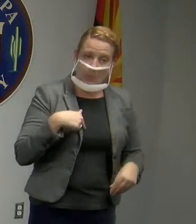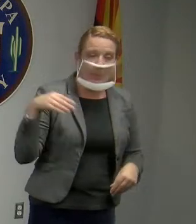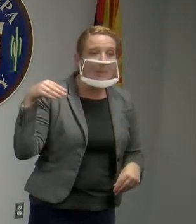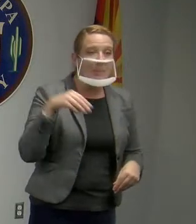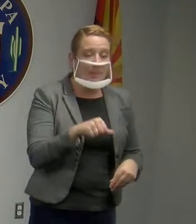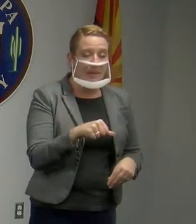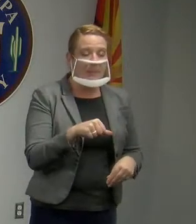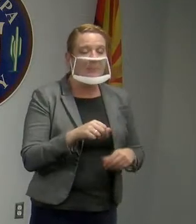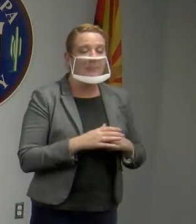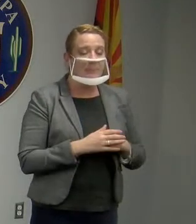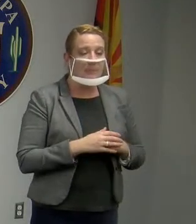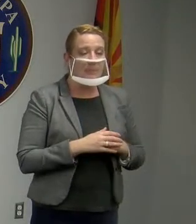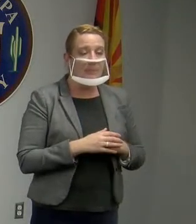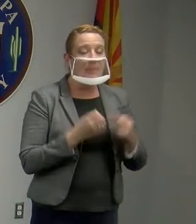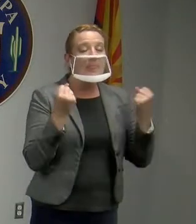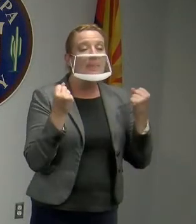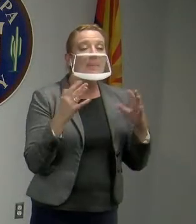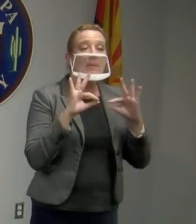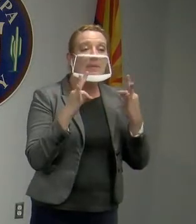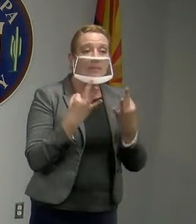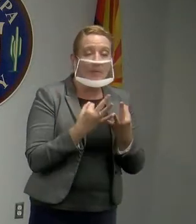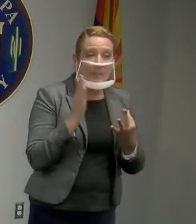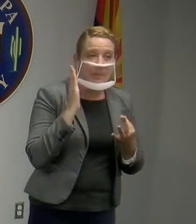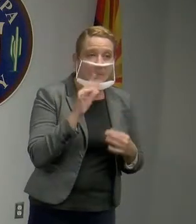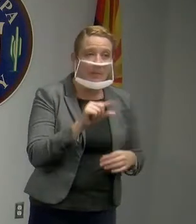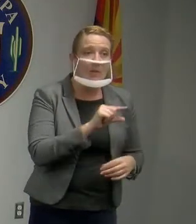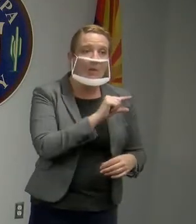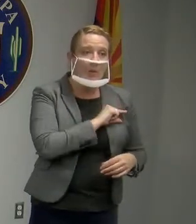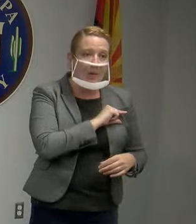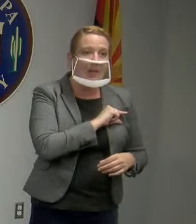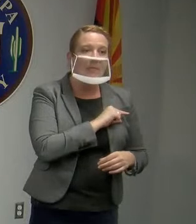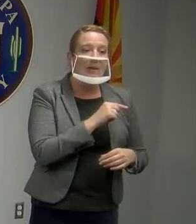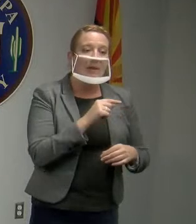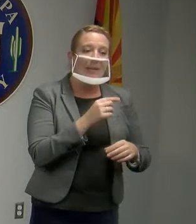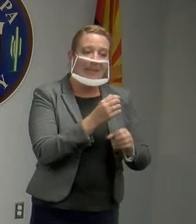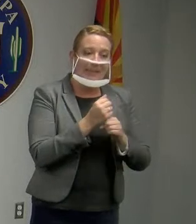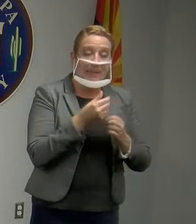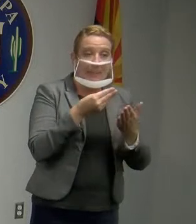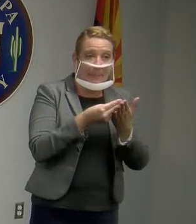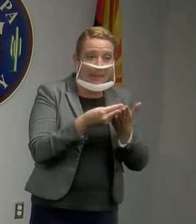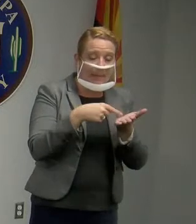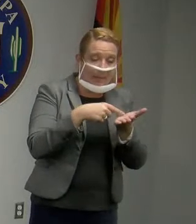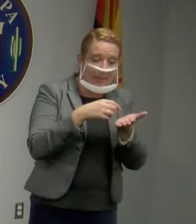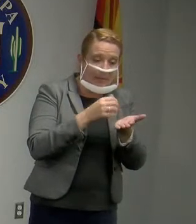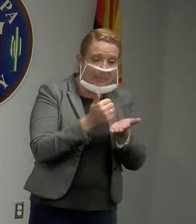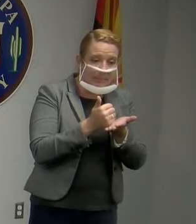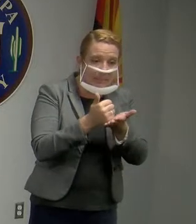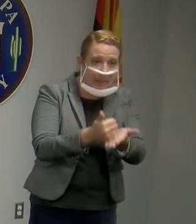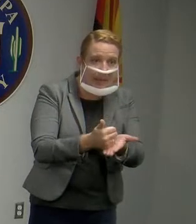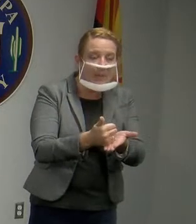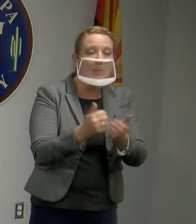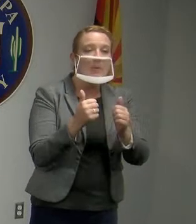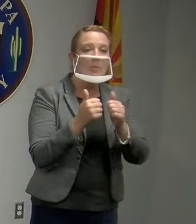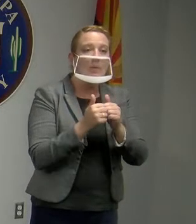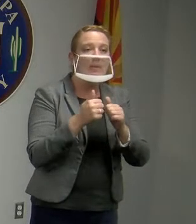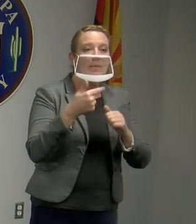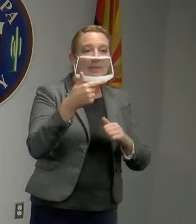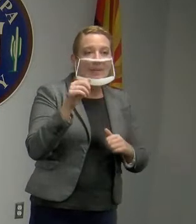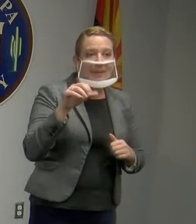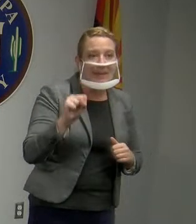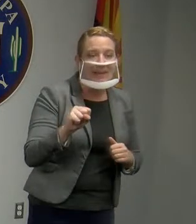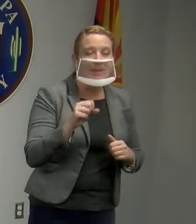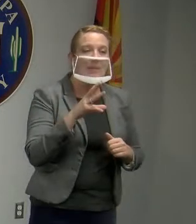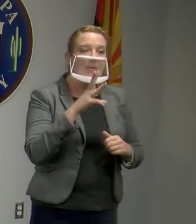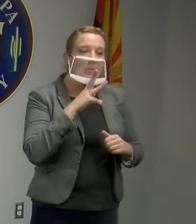families can also qualify for help with their utility bills during this time. We feel if we provide comprehensive services to family,